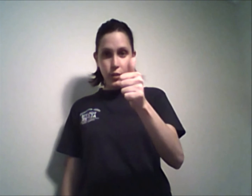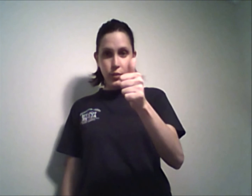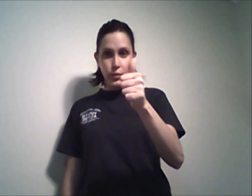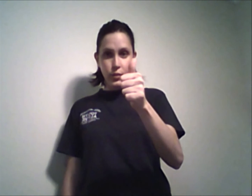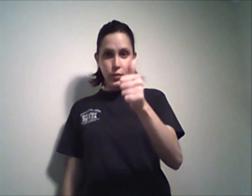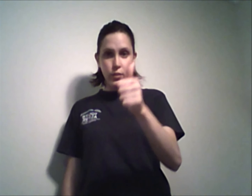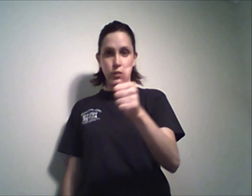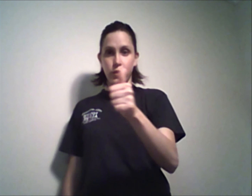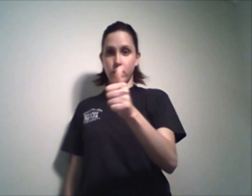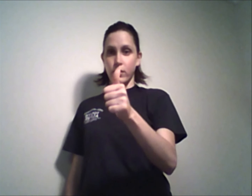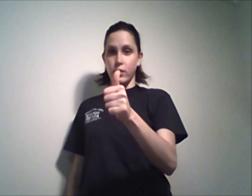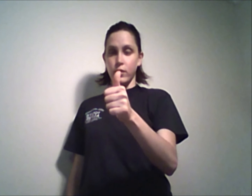yourself.